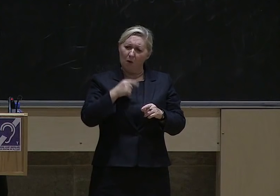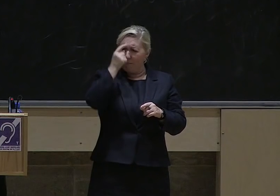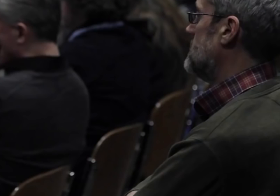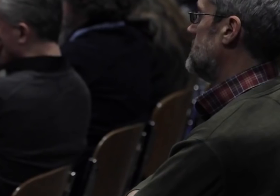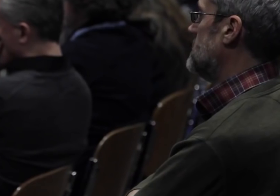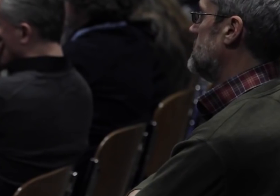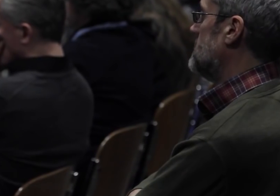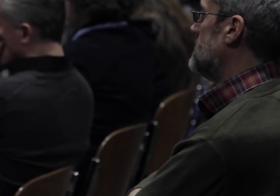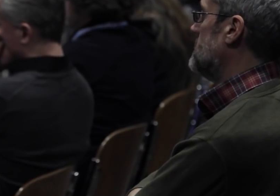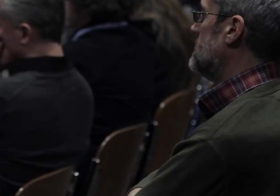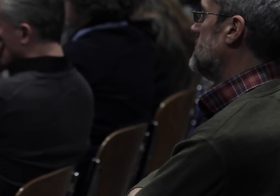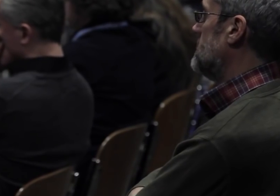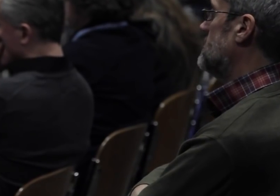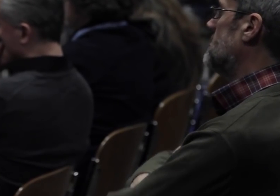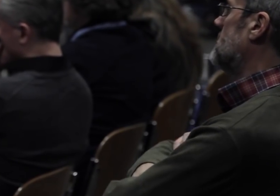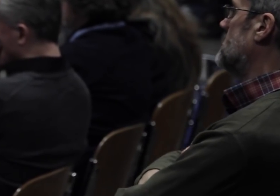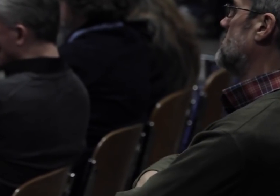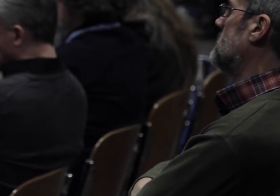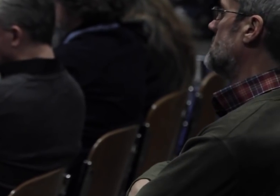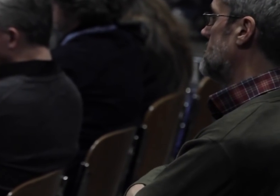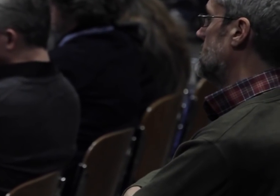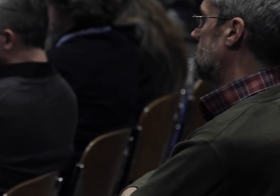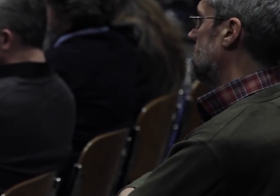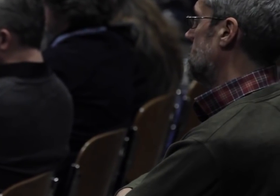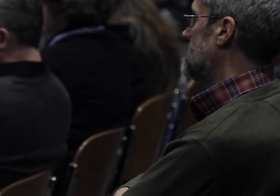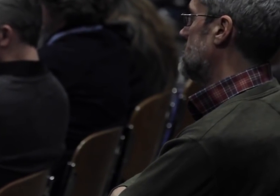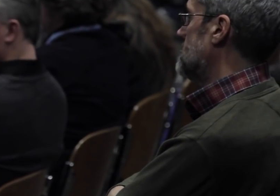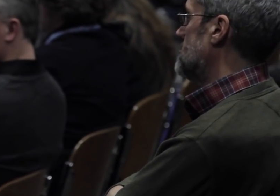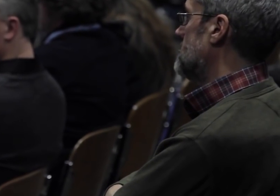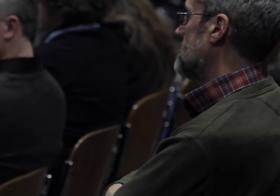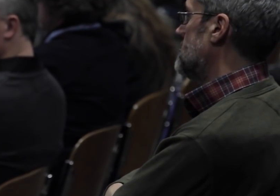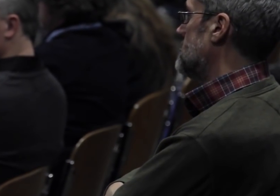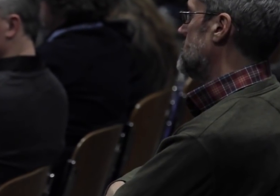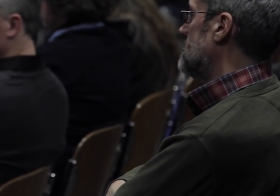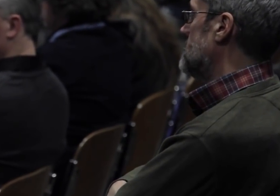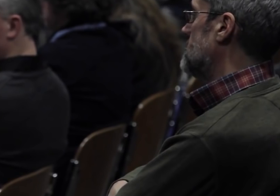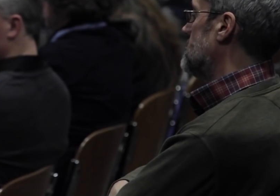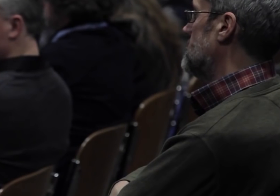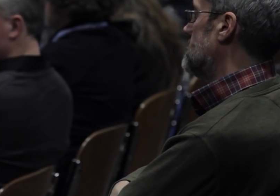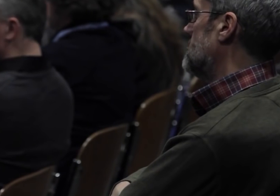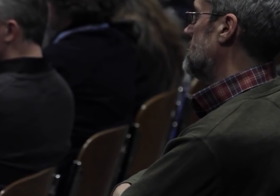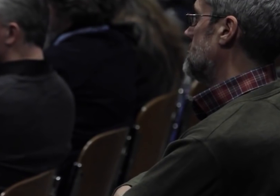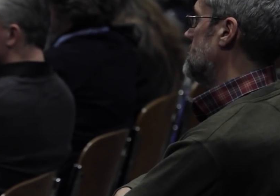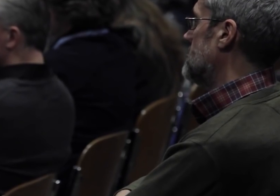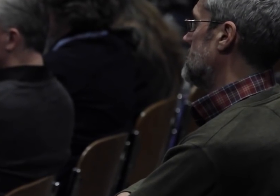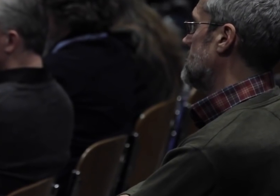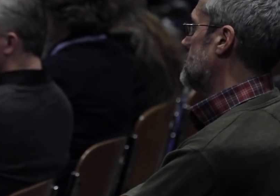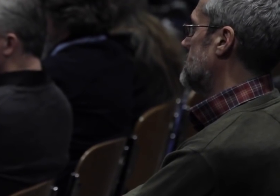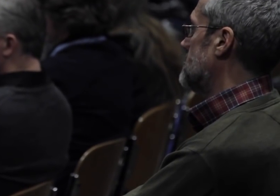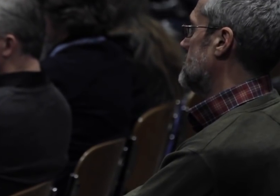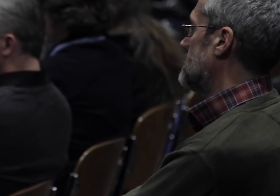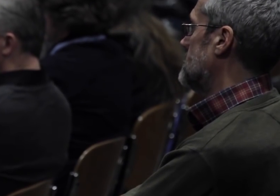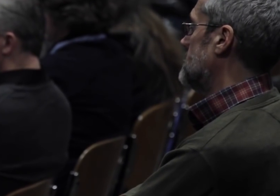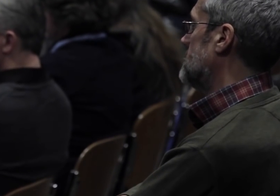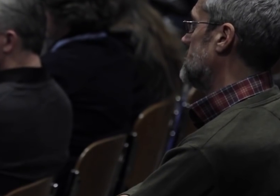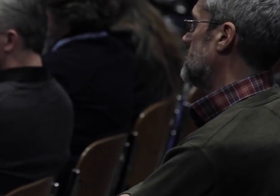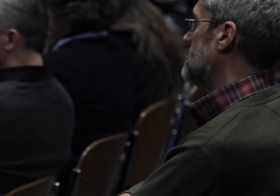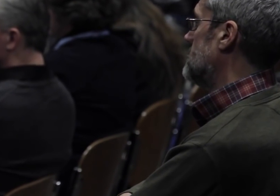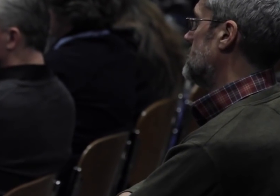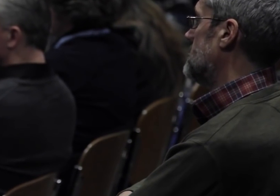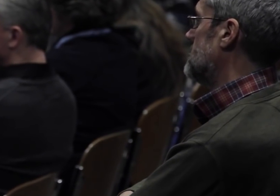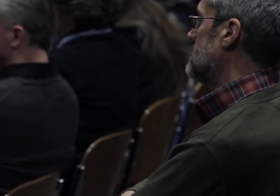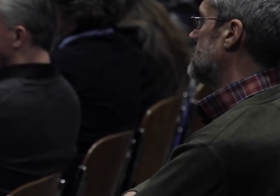had all the brochures. Of course, I'd like her to stay closer to home and attend this university. That is my passion. The truth is, when I talked